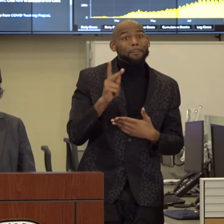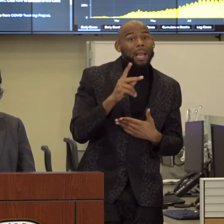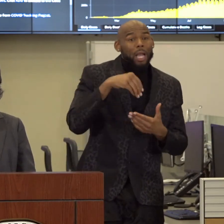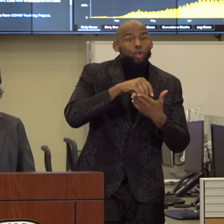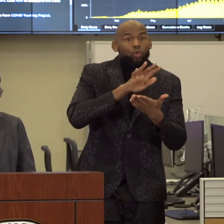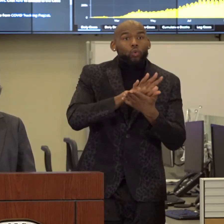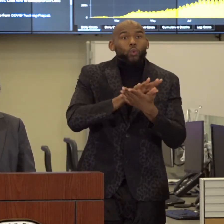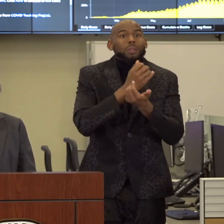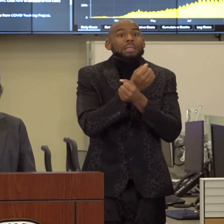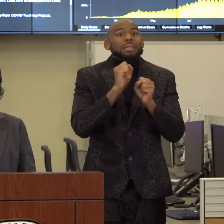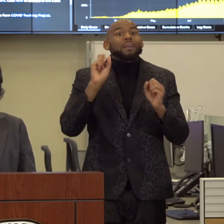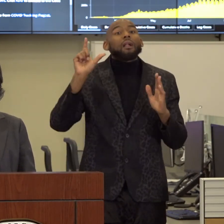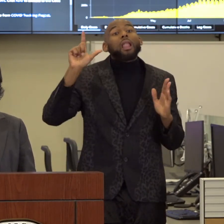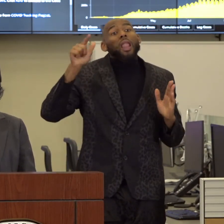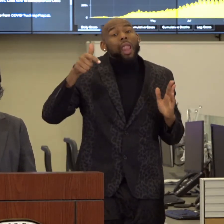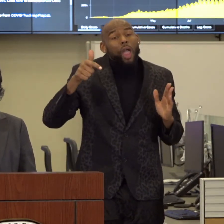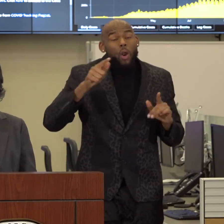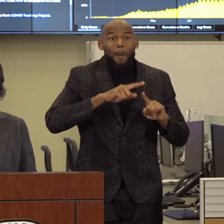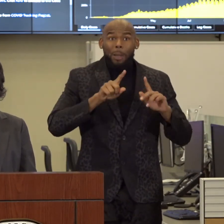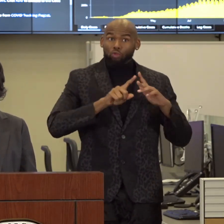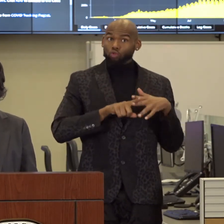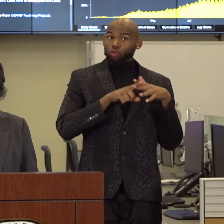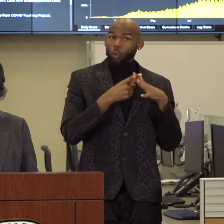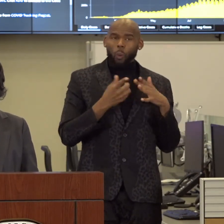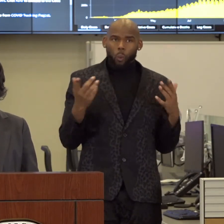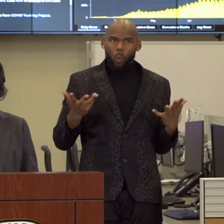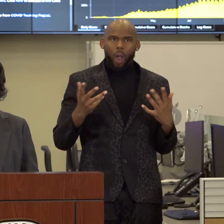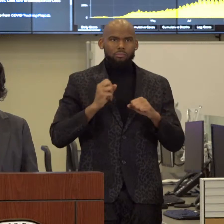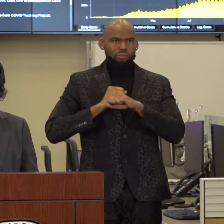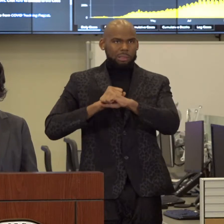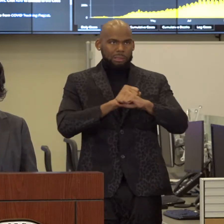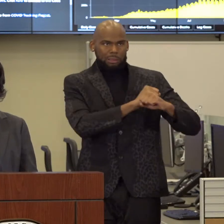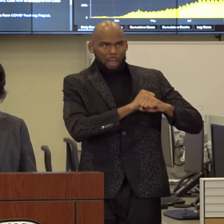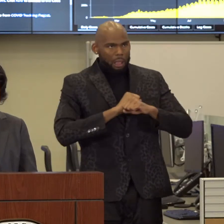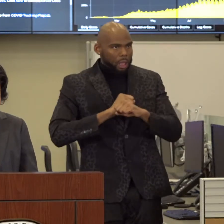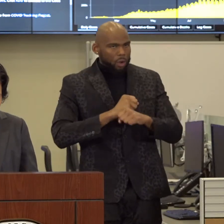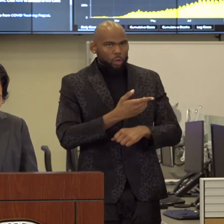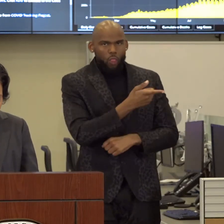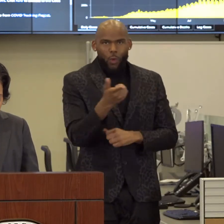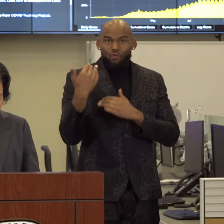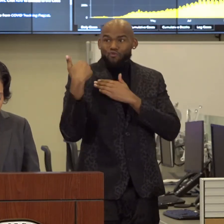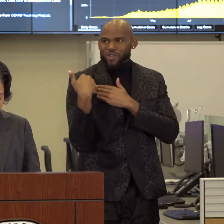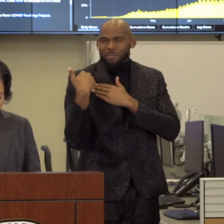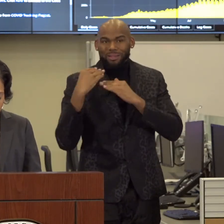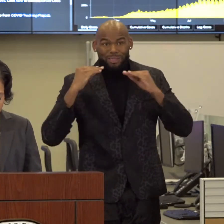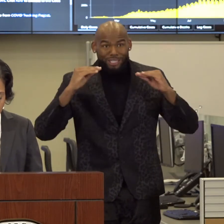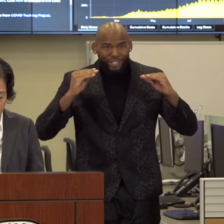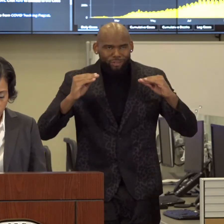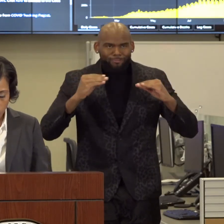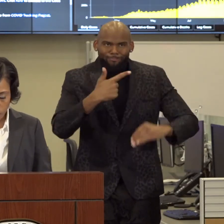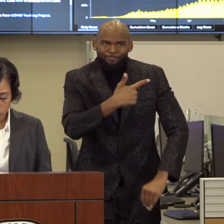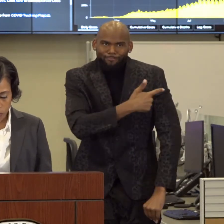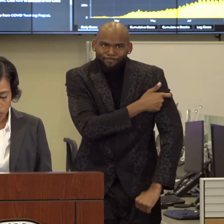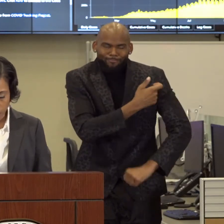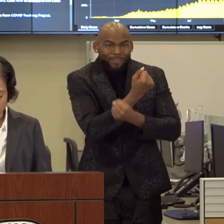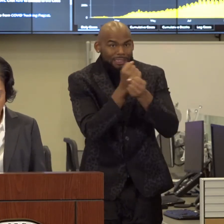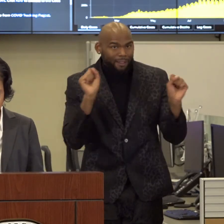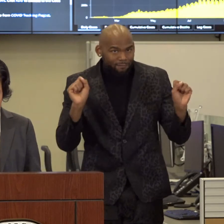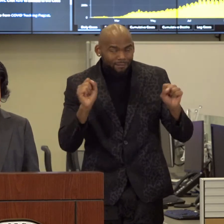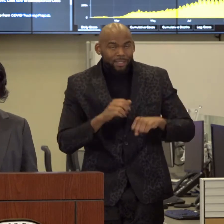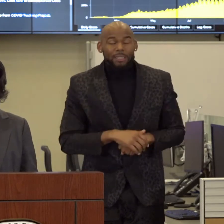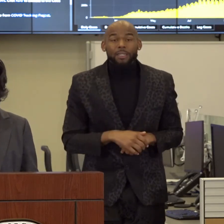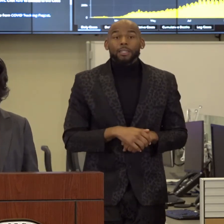at a later date. But we'll begin first by protecting those who are charged with teaching them. And so I want to remind all of you